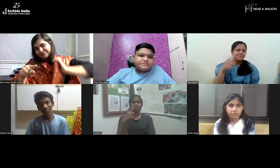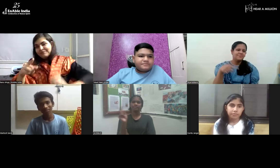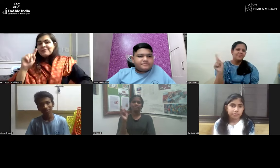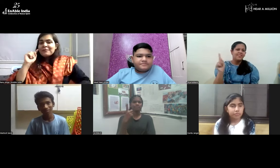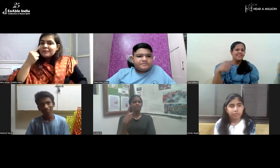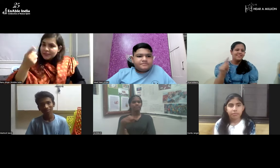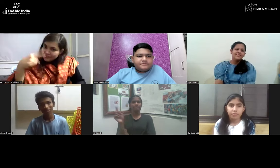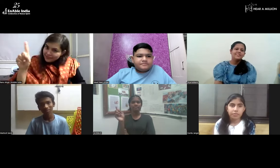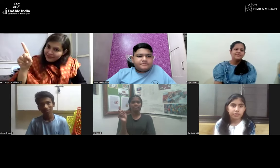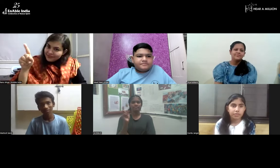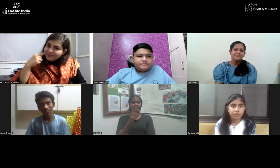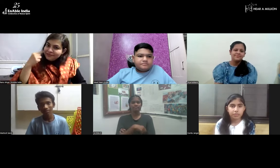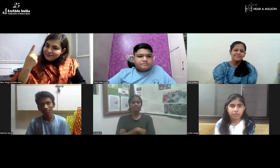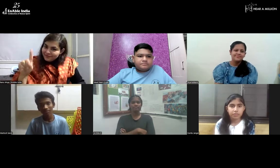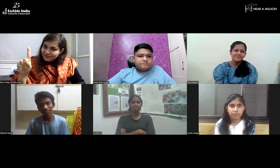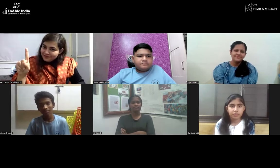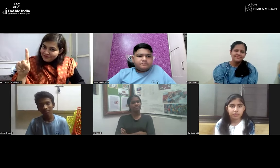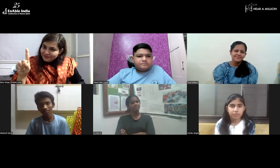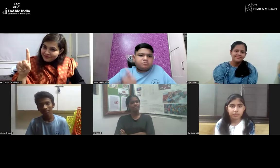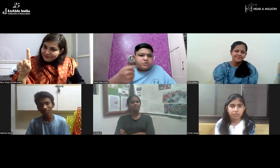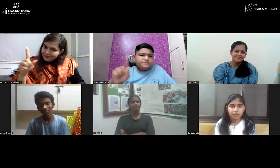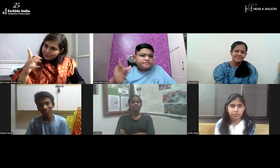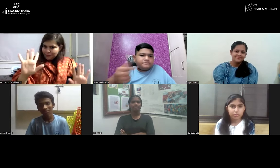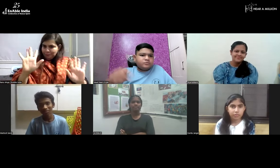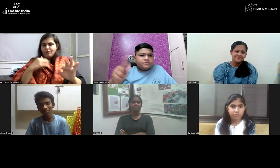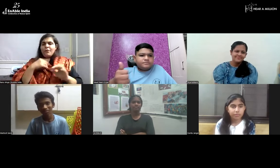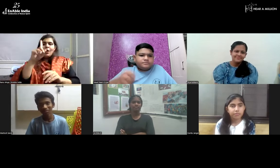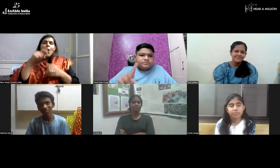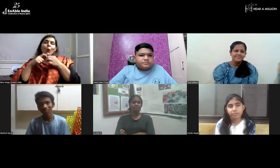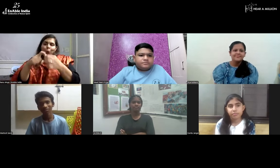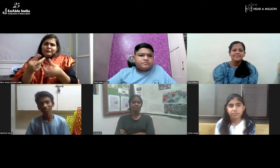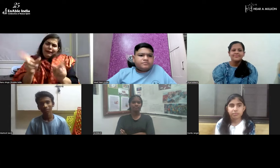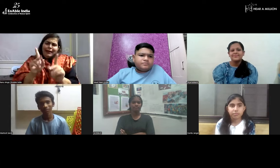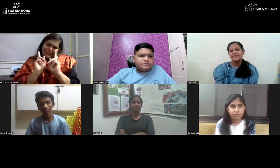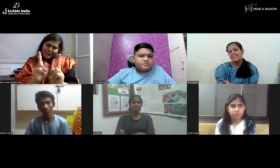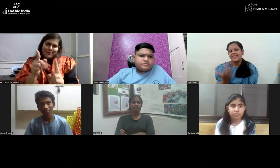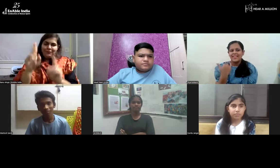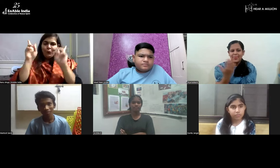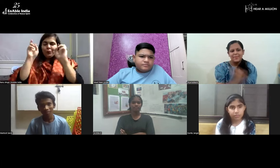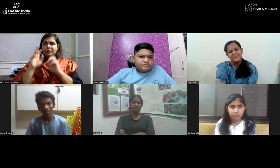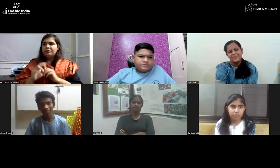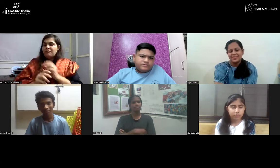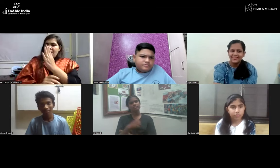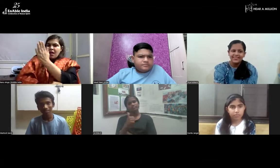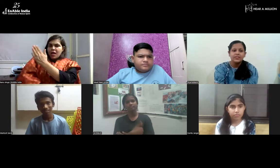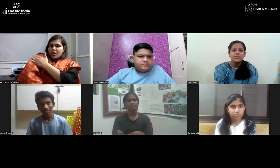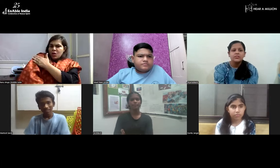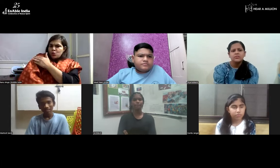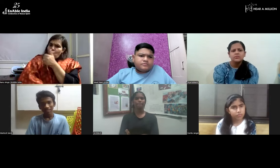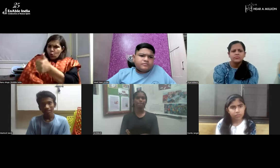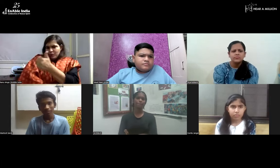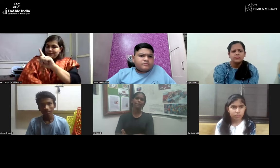we have these five panelists, but also we can have a discussion and also share our perspectives.